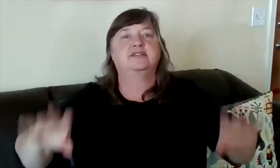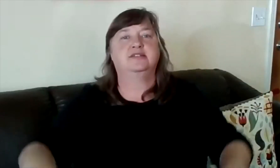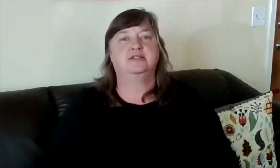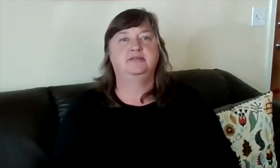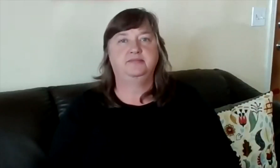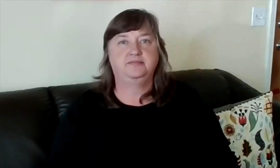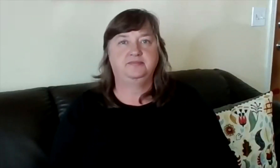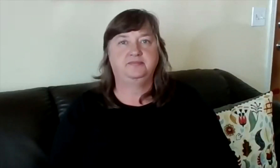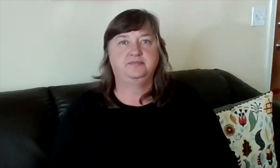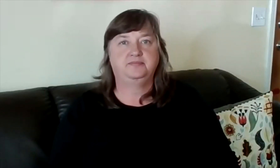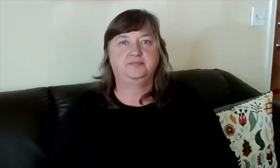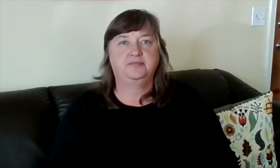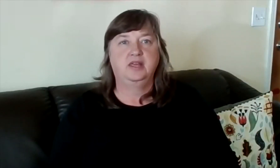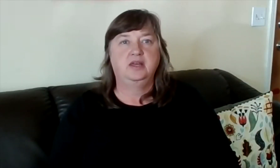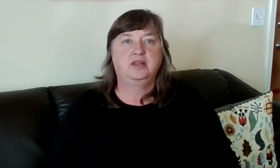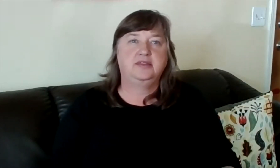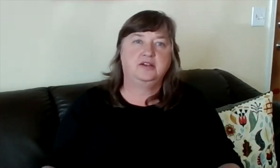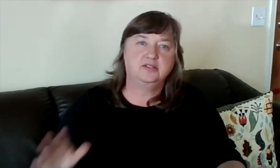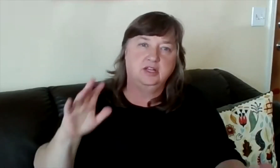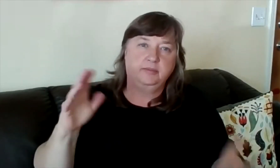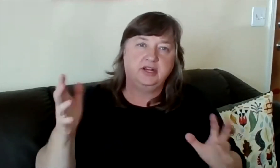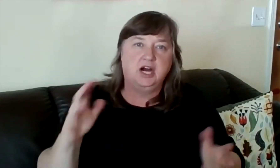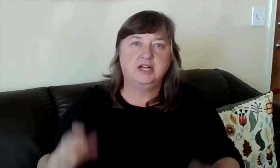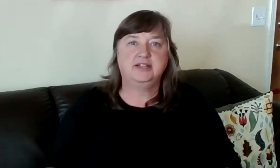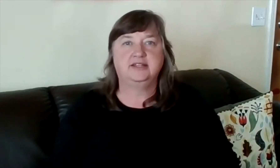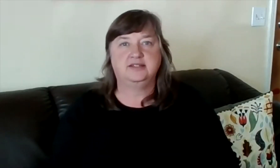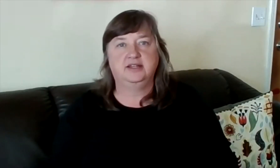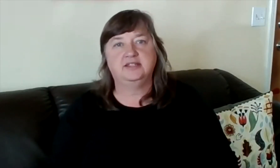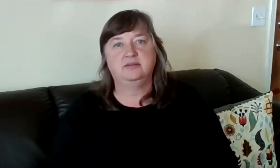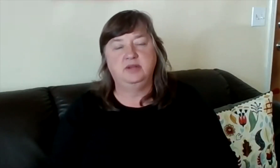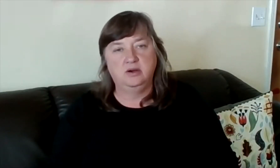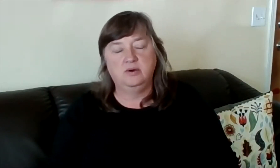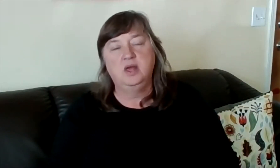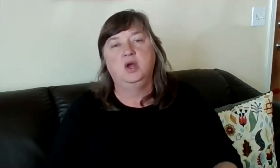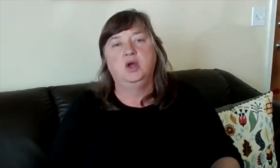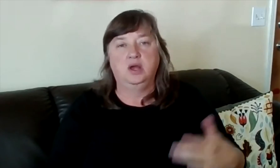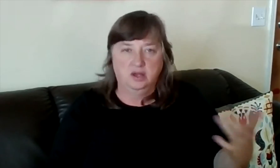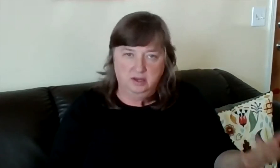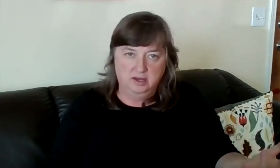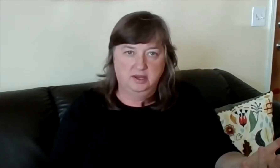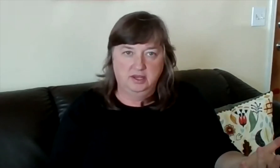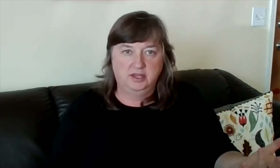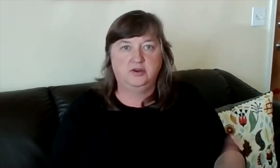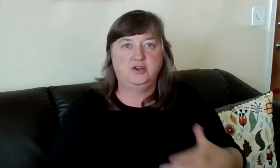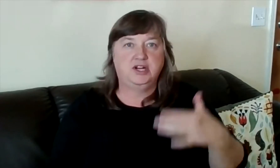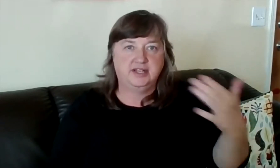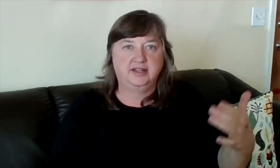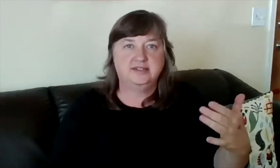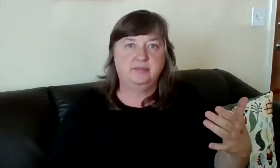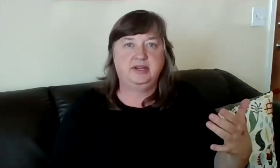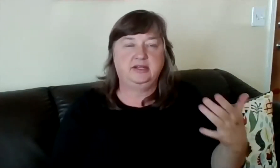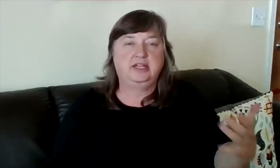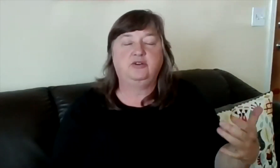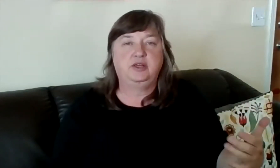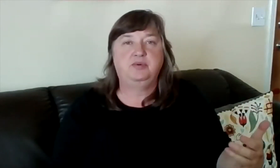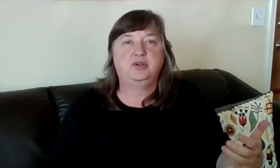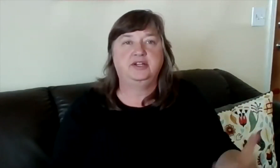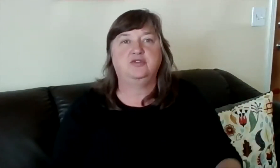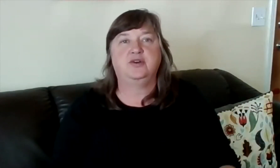dressed, there's a little bit of context that lets them know, you know, you're not telling somebody to literally put on a dress,